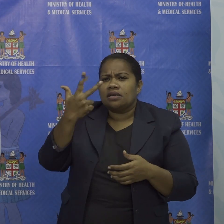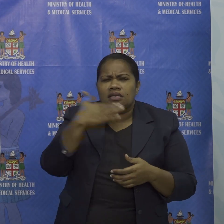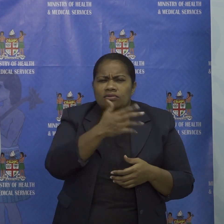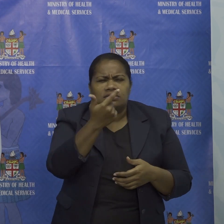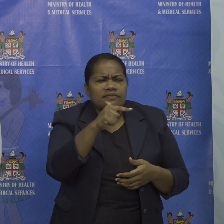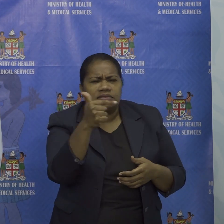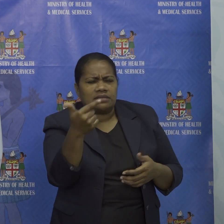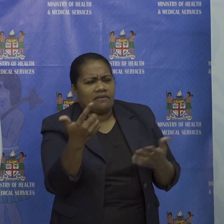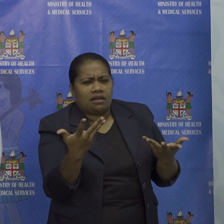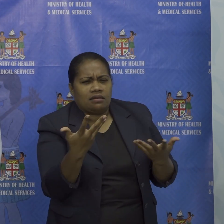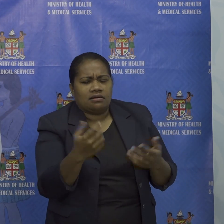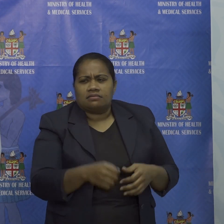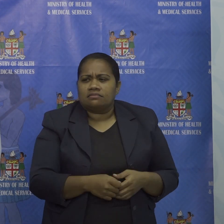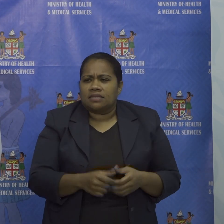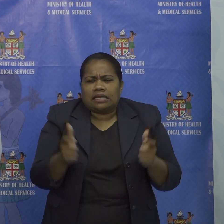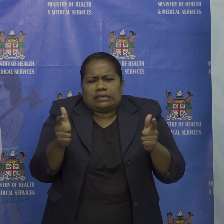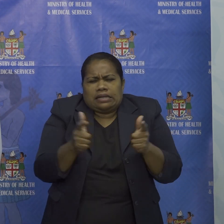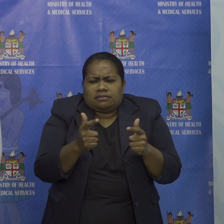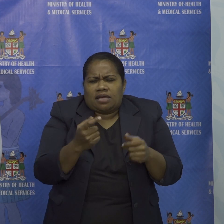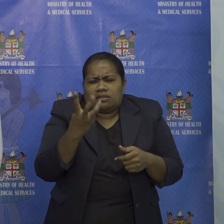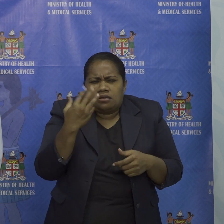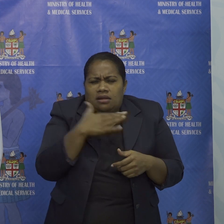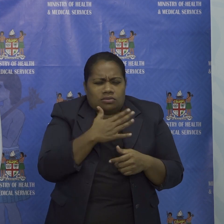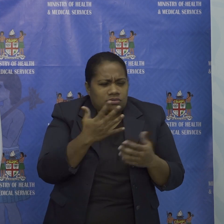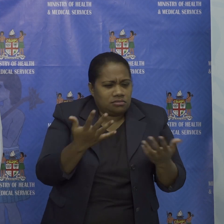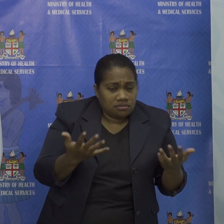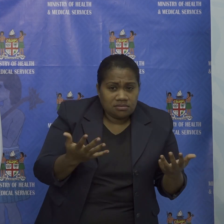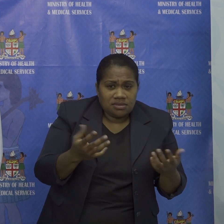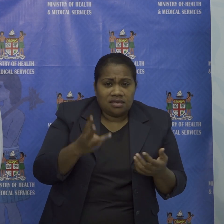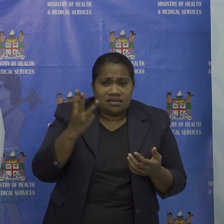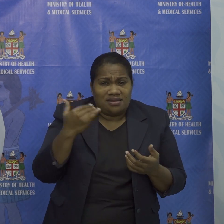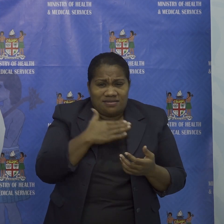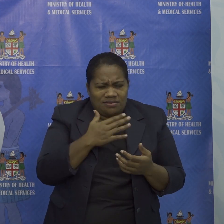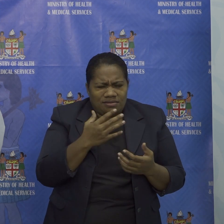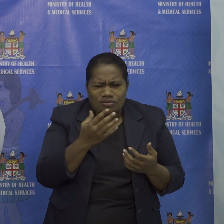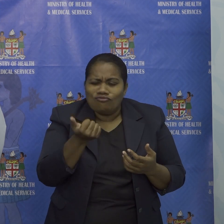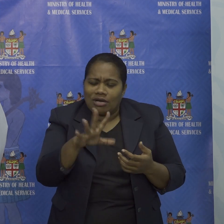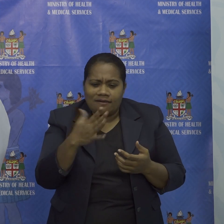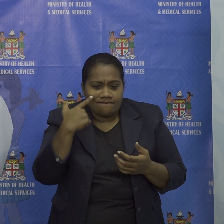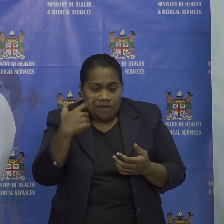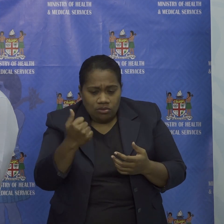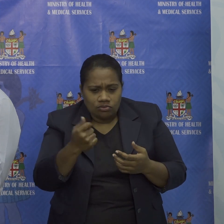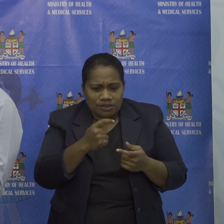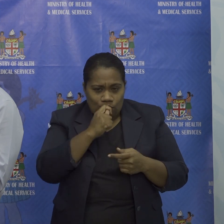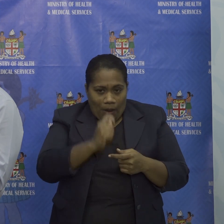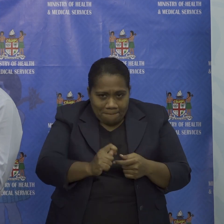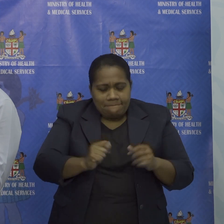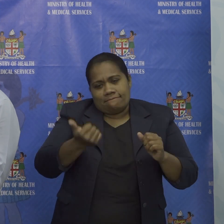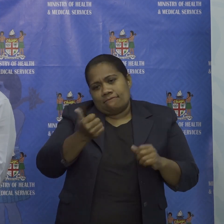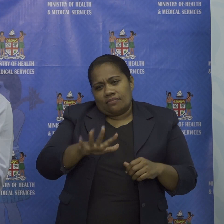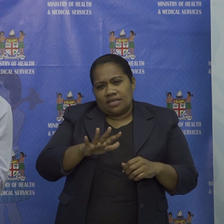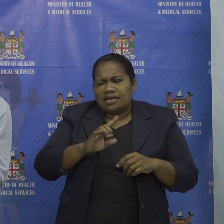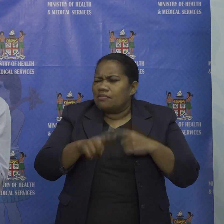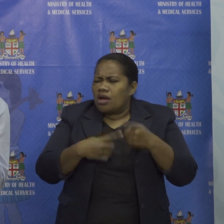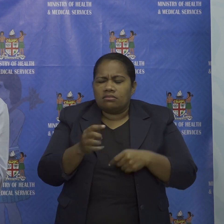It's less by 300 or so. I mentioned about 300 or so that we've already found and swabbed. So it's about 500.